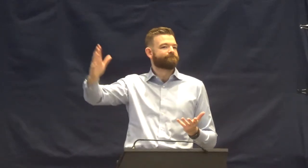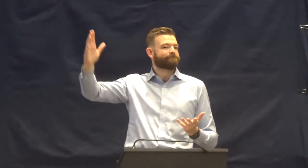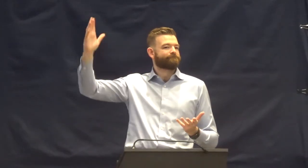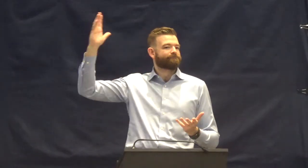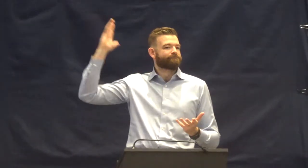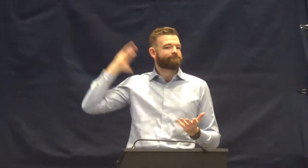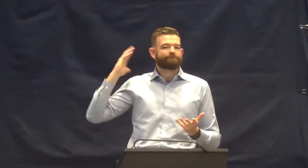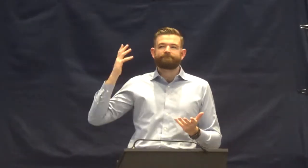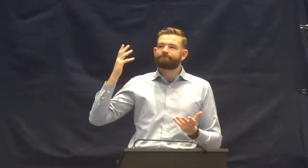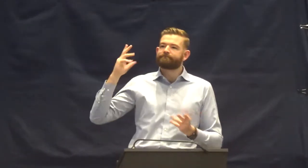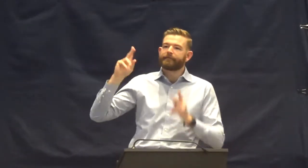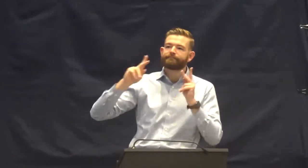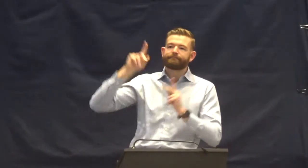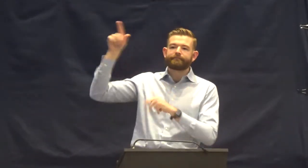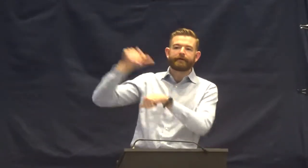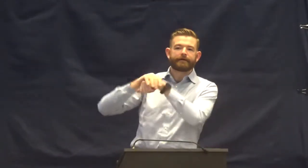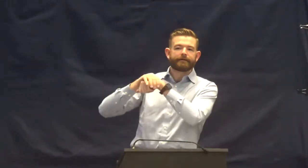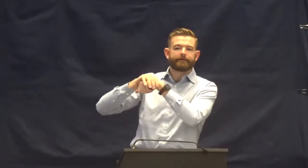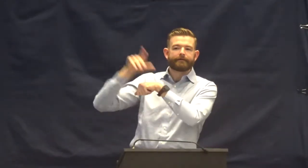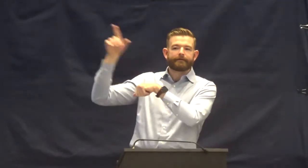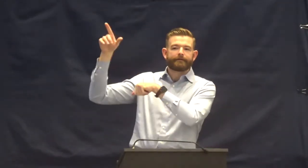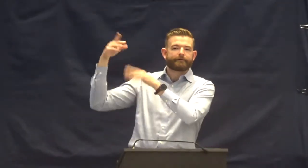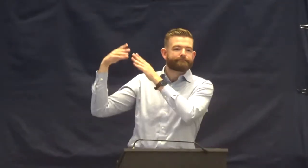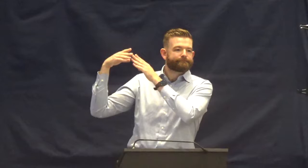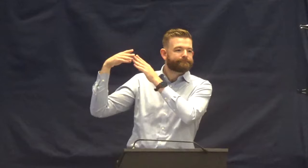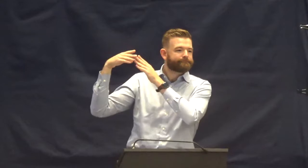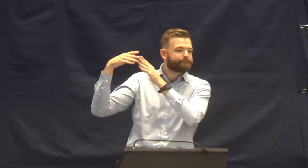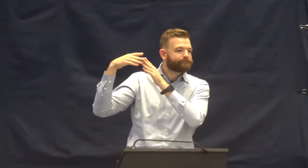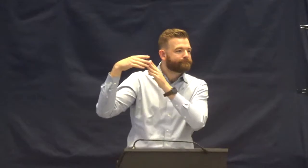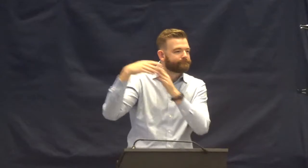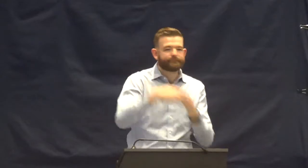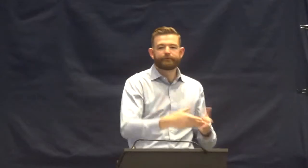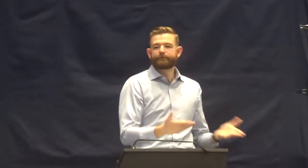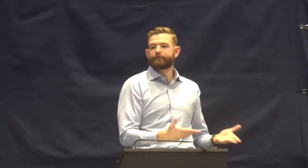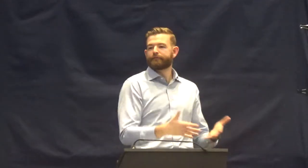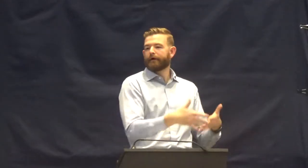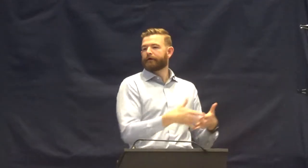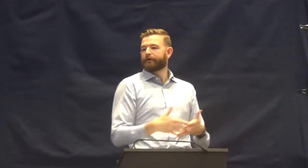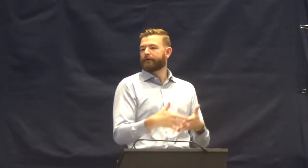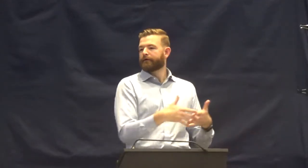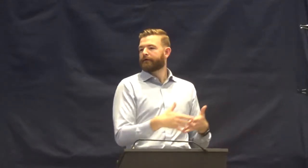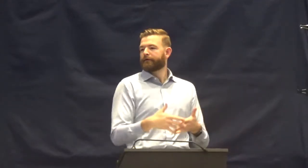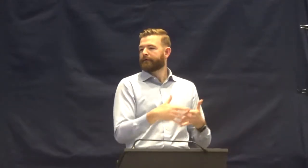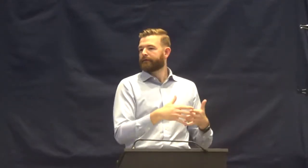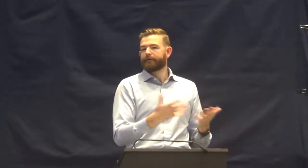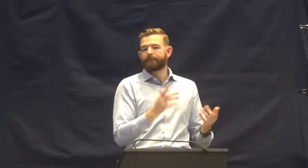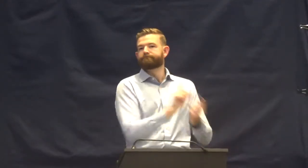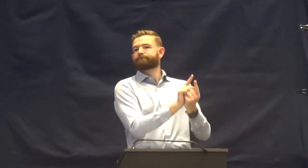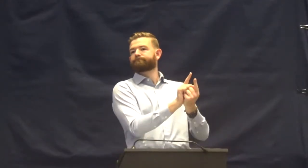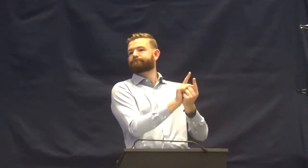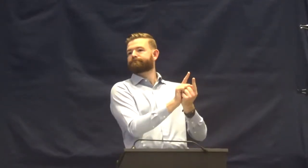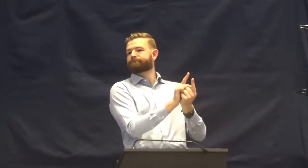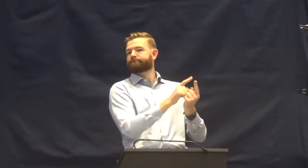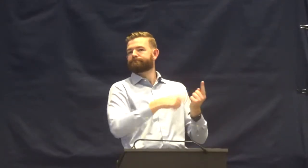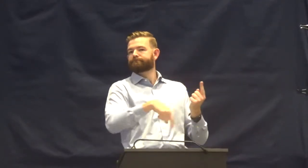The familiar one is that many, many years ago, English people came